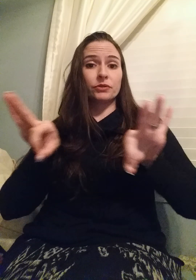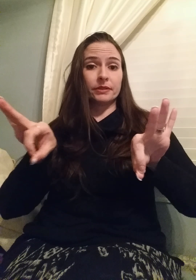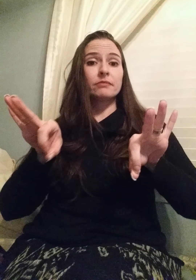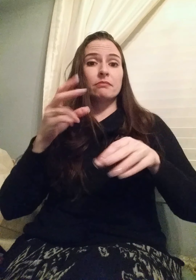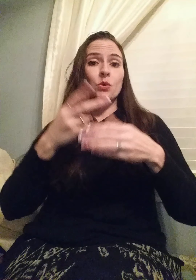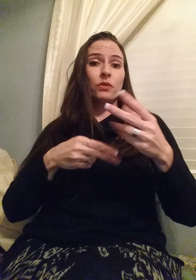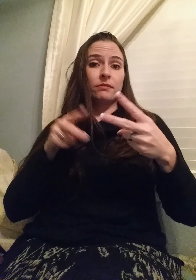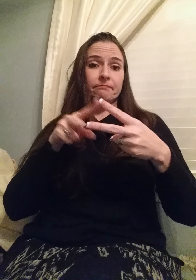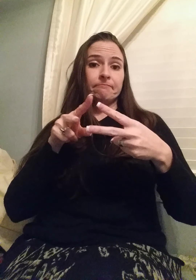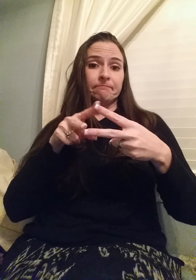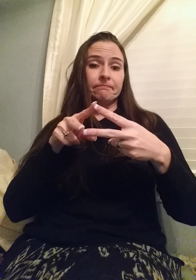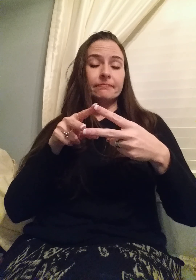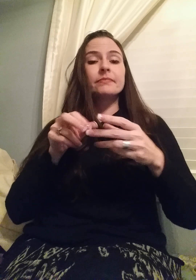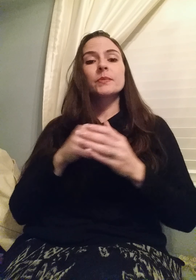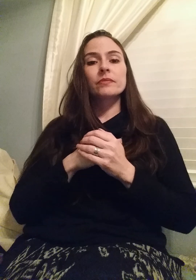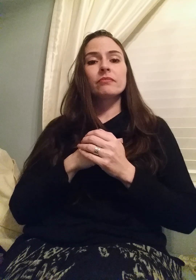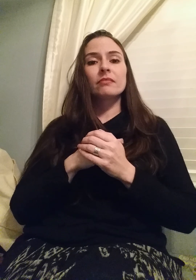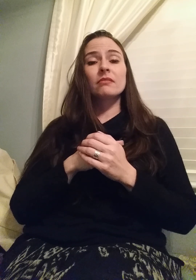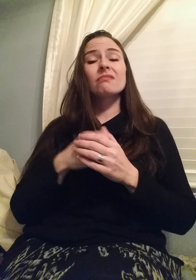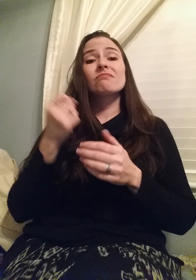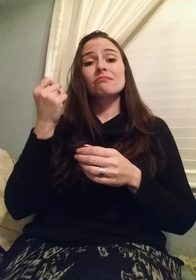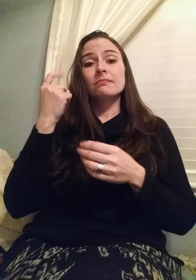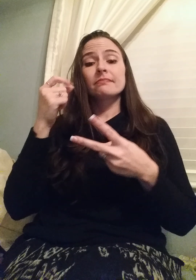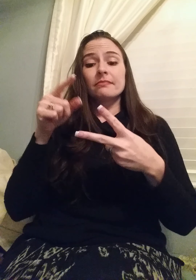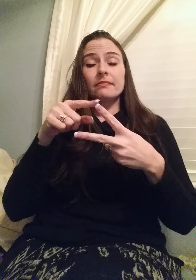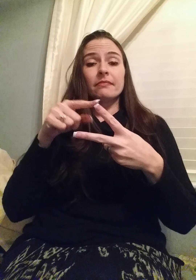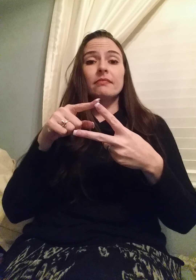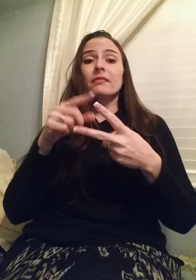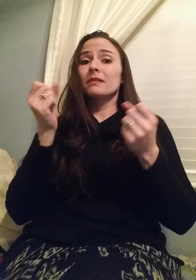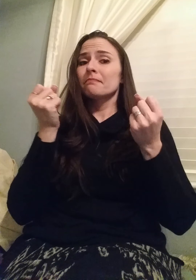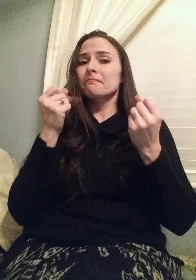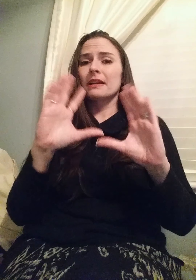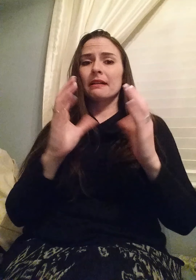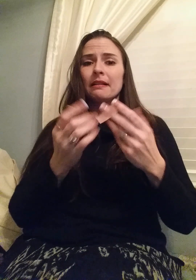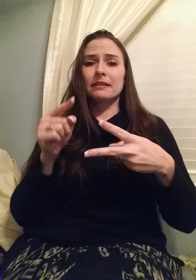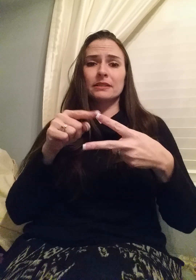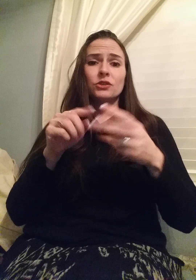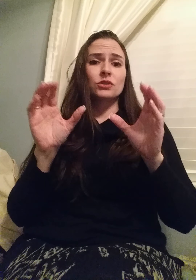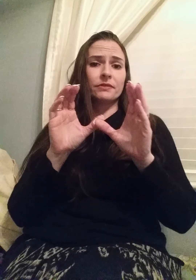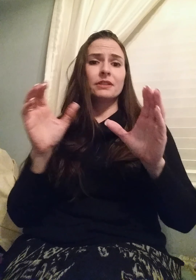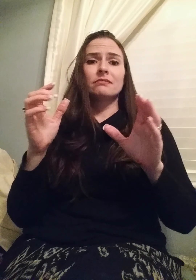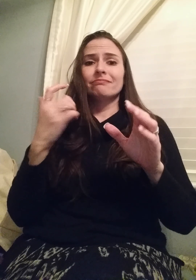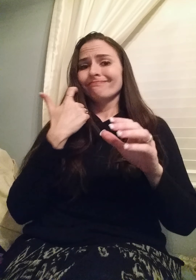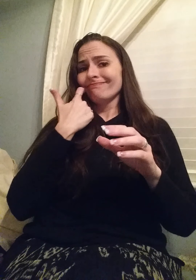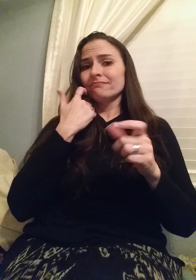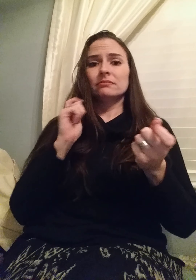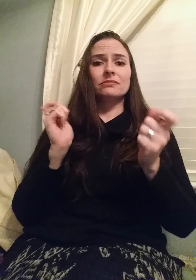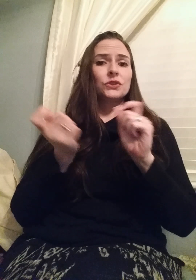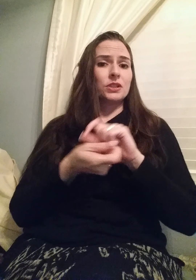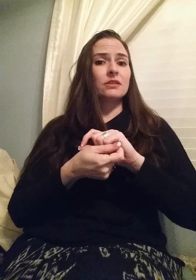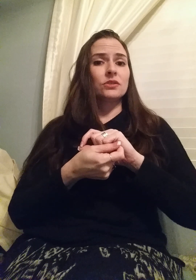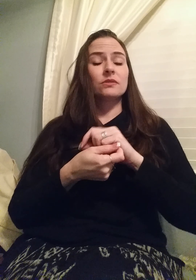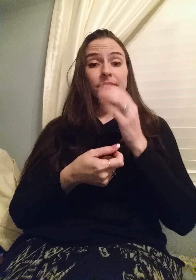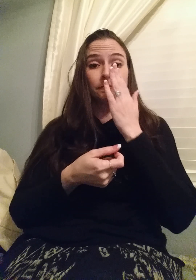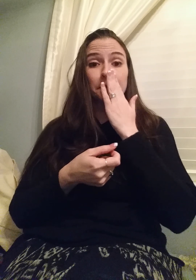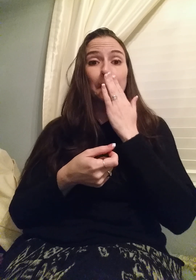Many of the classes within the ASL Communication Skills Certificate have now changed, and so in order for you to